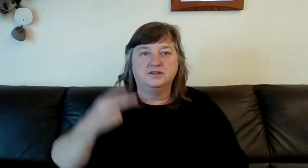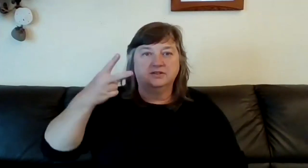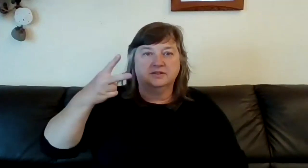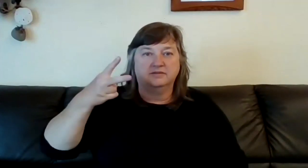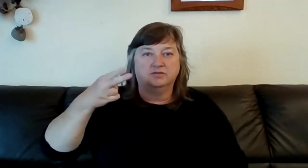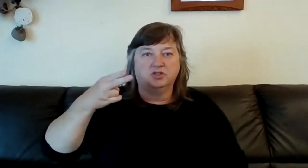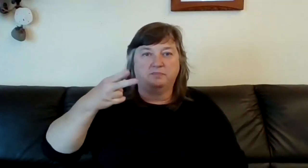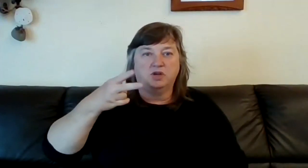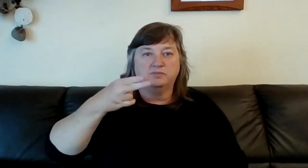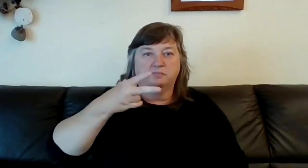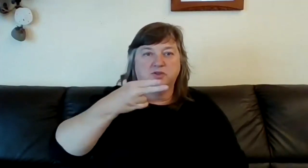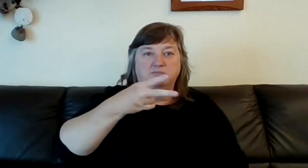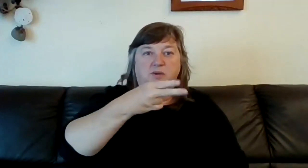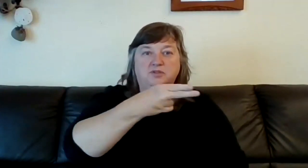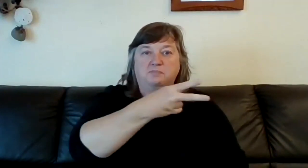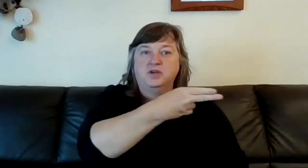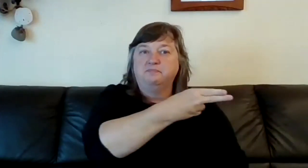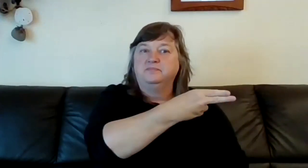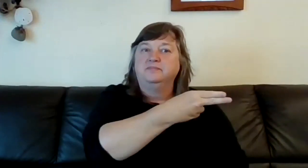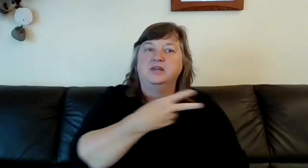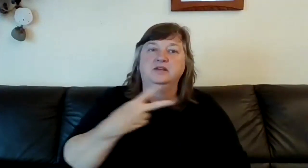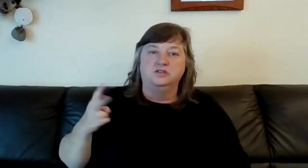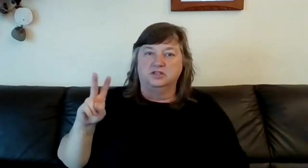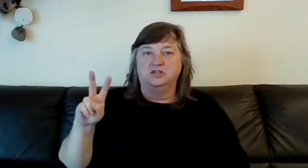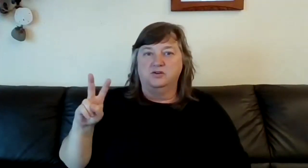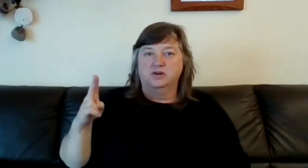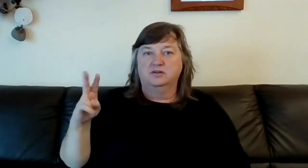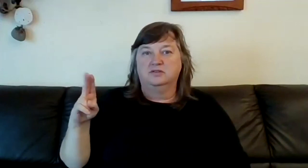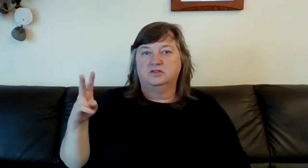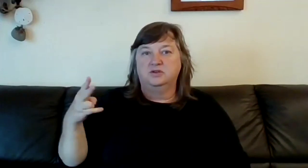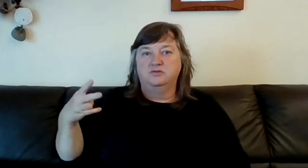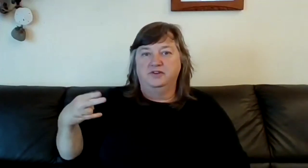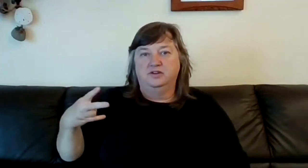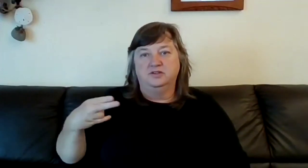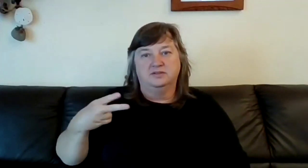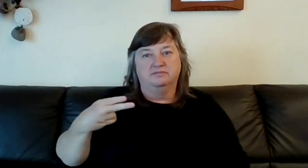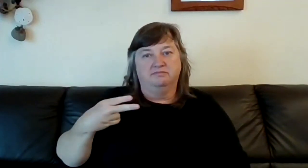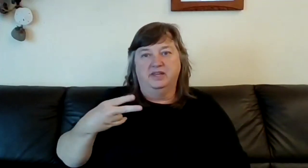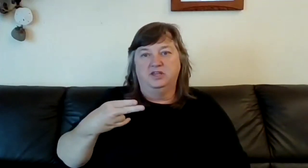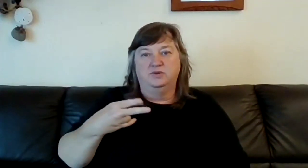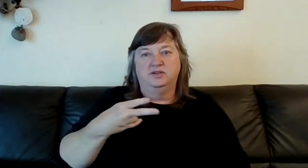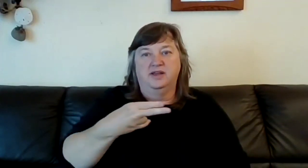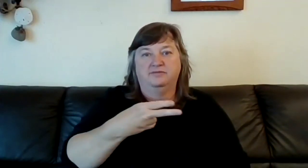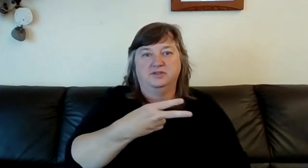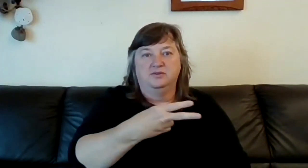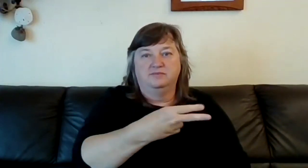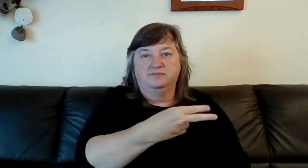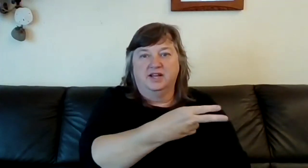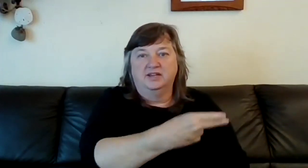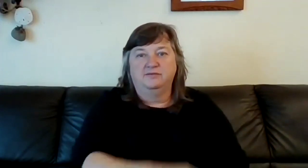Scissors, chop, chop, chop, chop, chop, chop, chop. Just your 2 fingers, like you would have to sign it if you